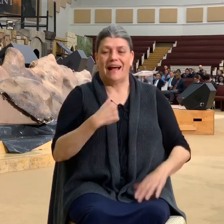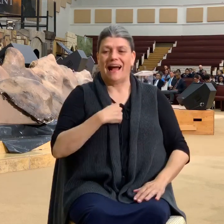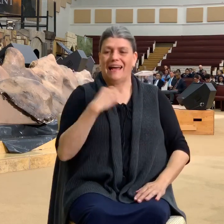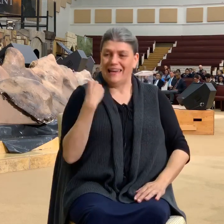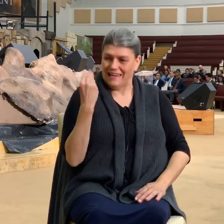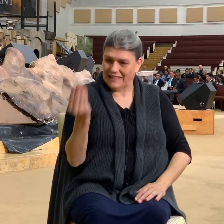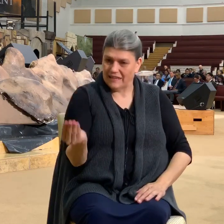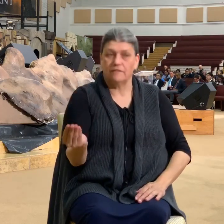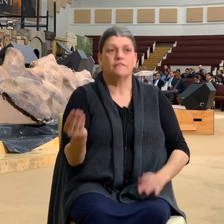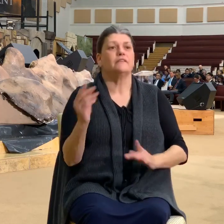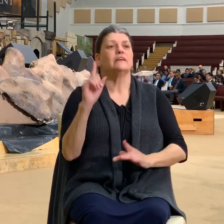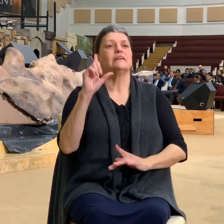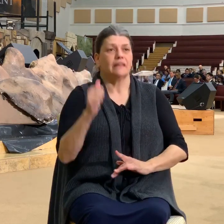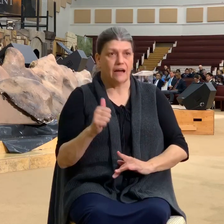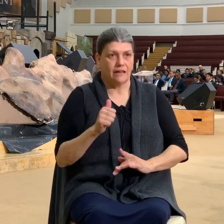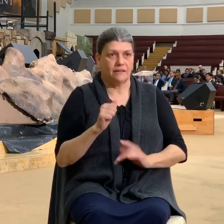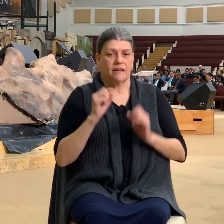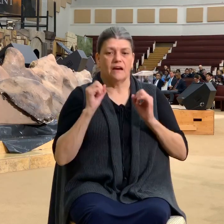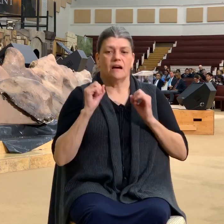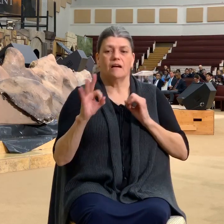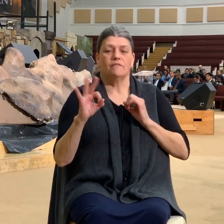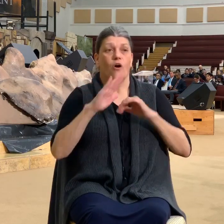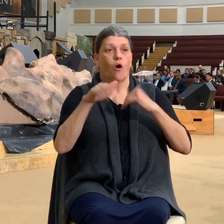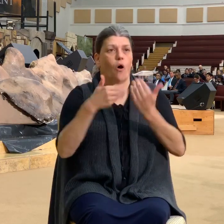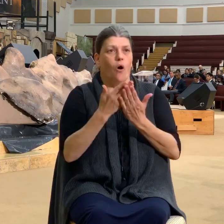tithes of all that I possess.